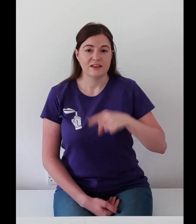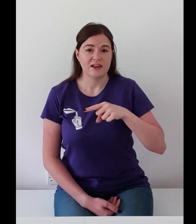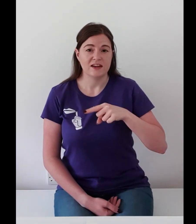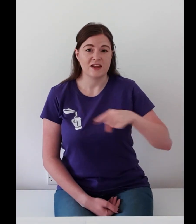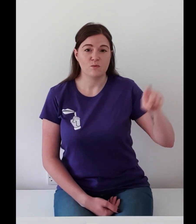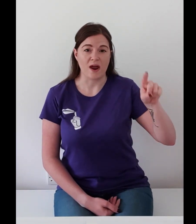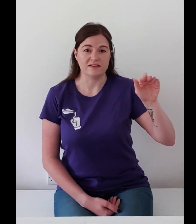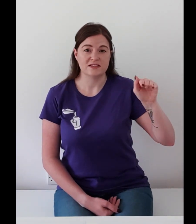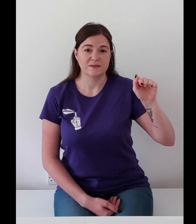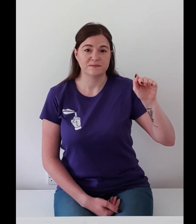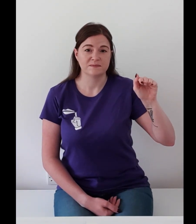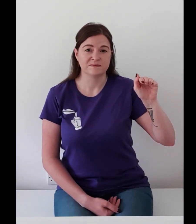Then he went.